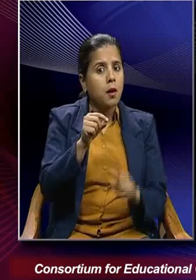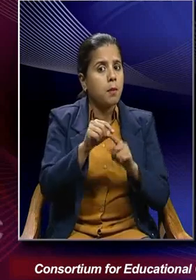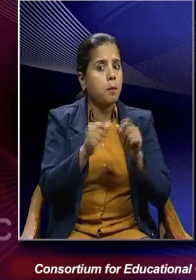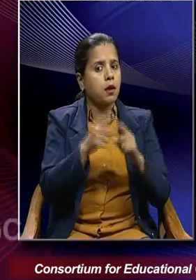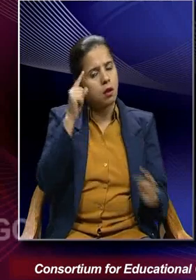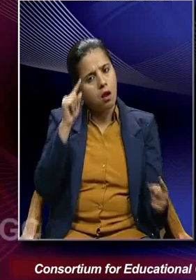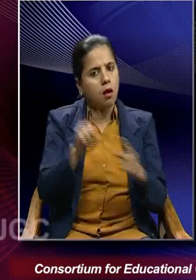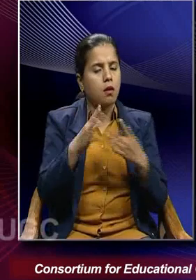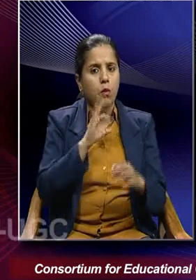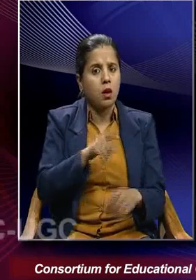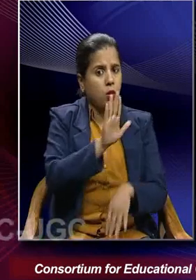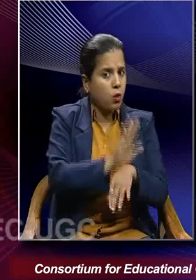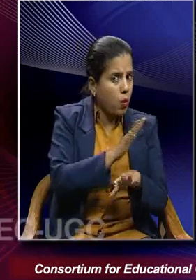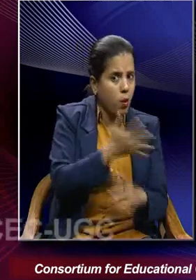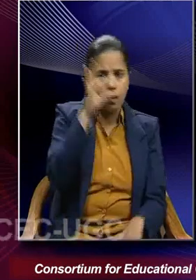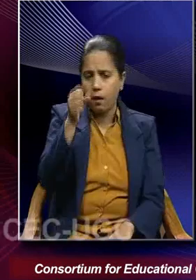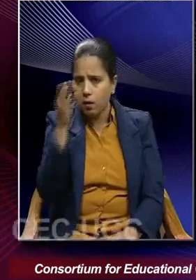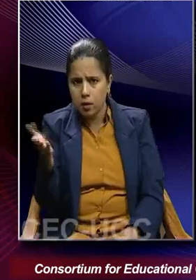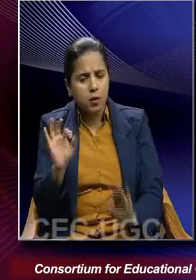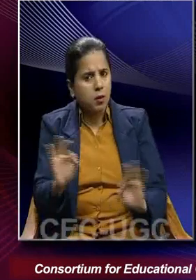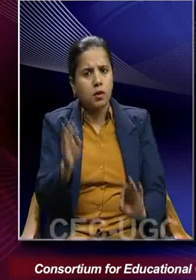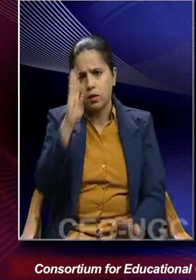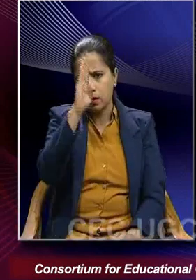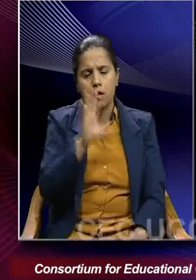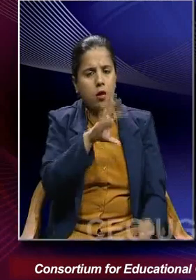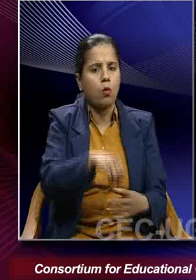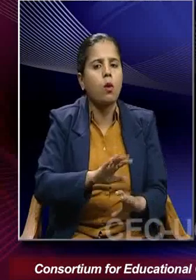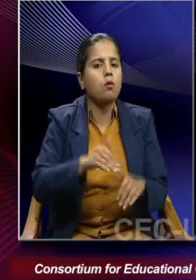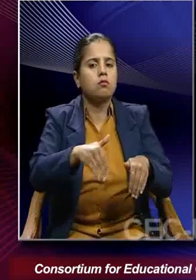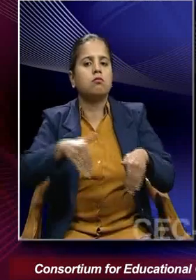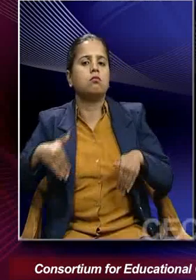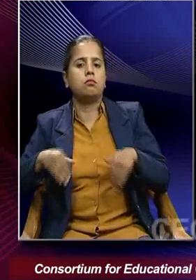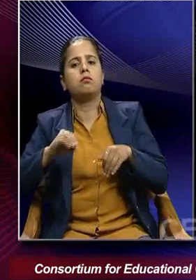agreed that neither the Congress nor Gandhi, they would directly involve themselves, and the